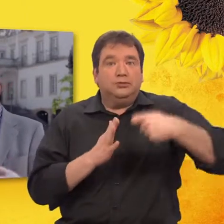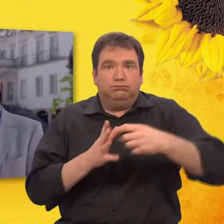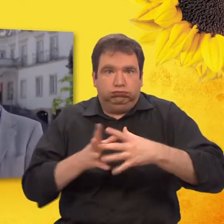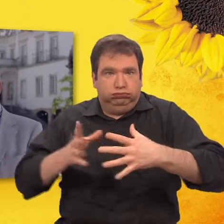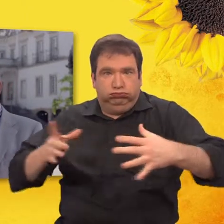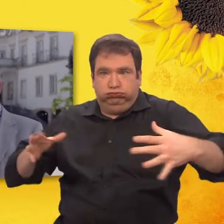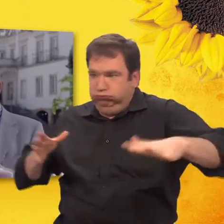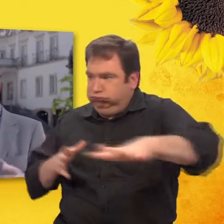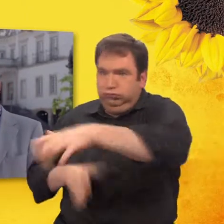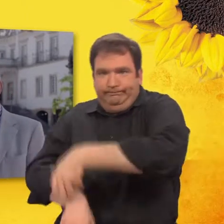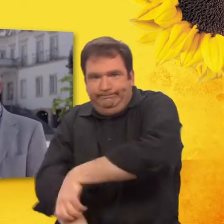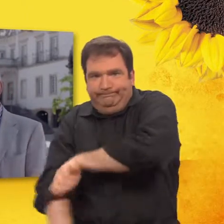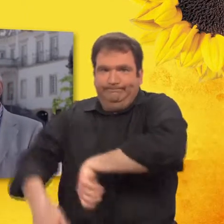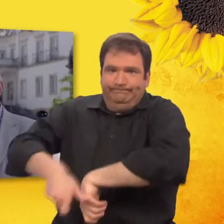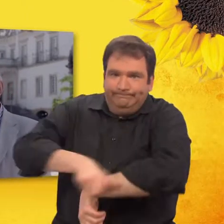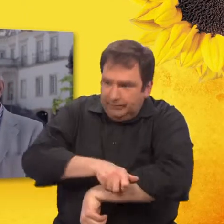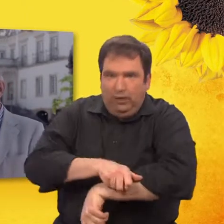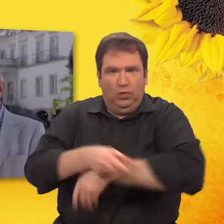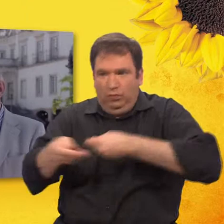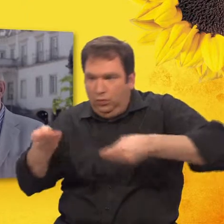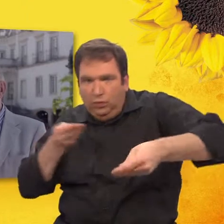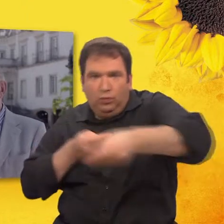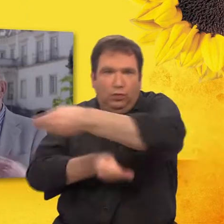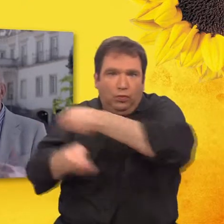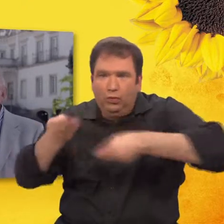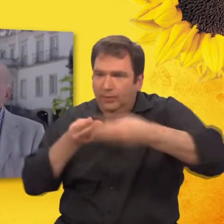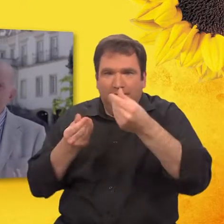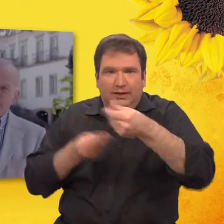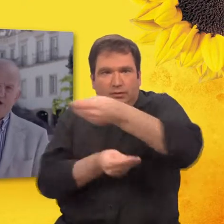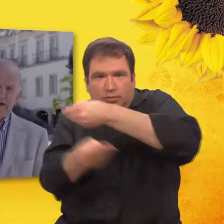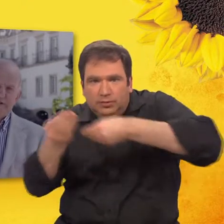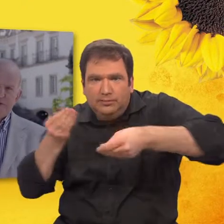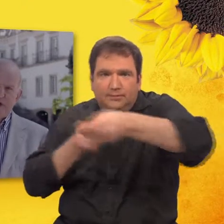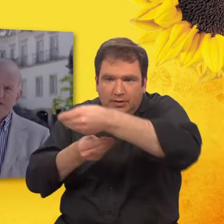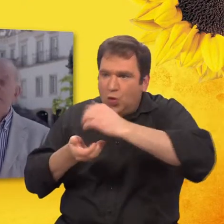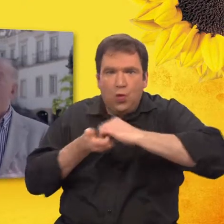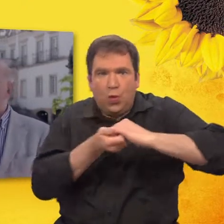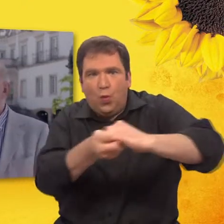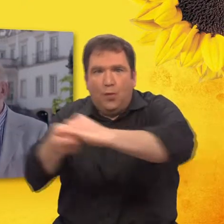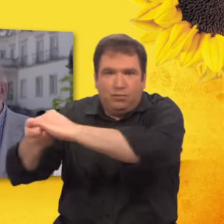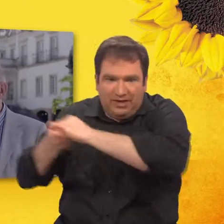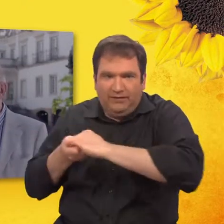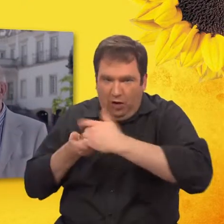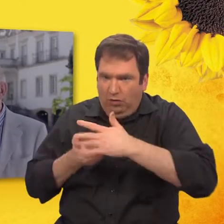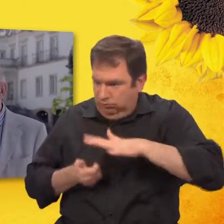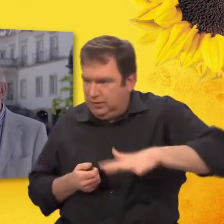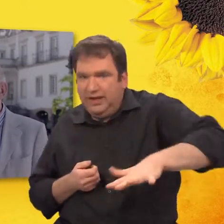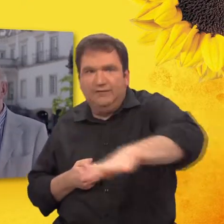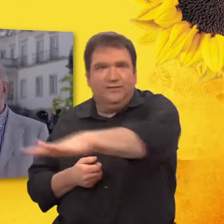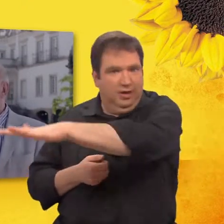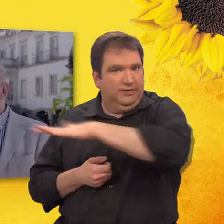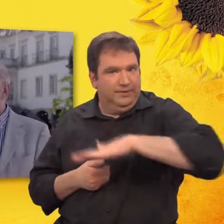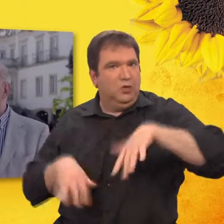actually created local community action. It created local enterprise. It promoted